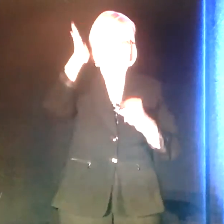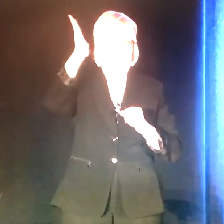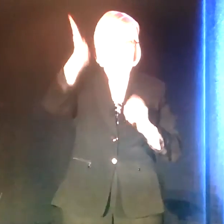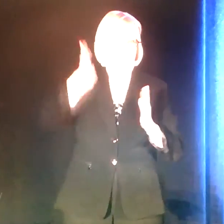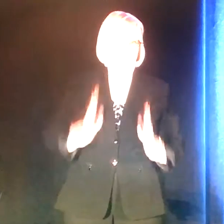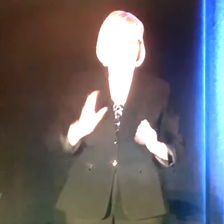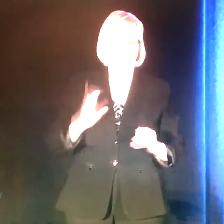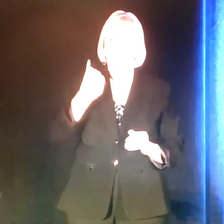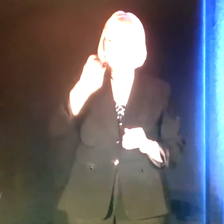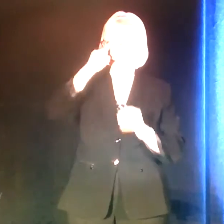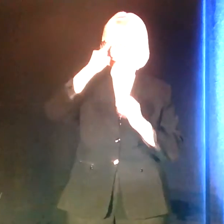Interpreter thinking,